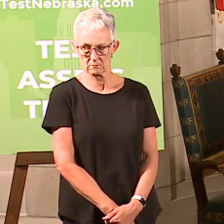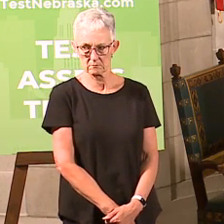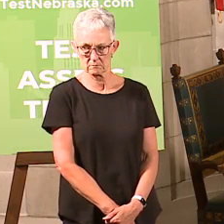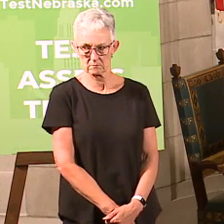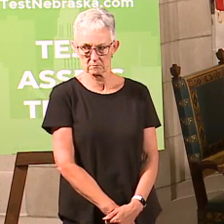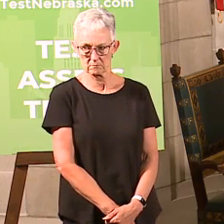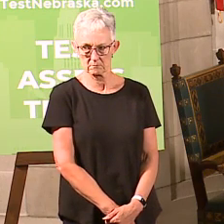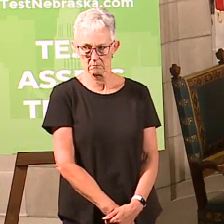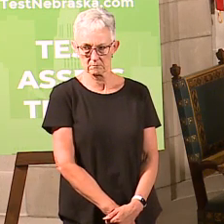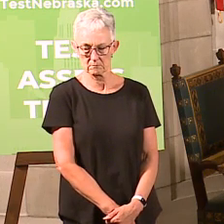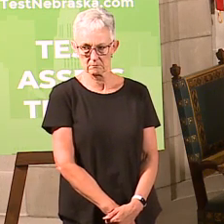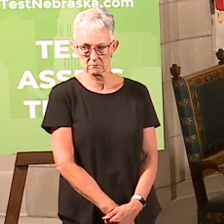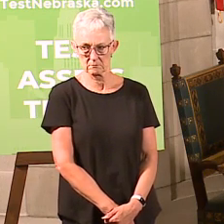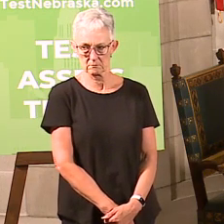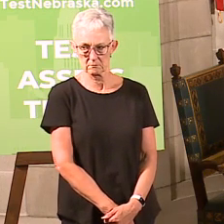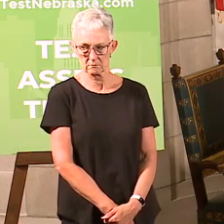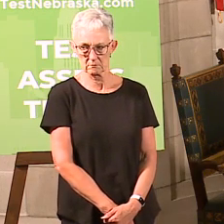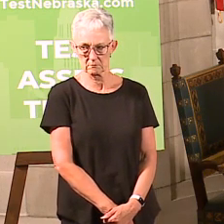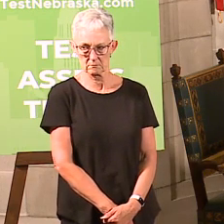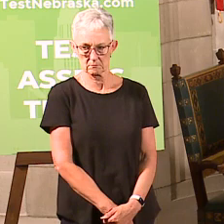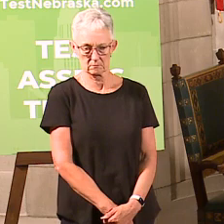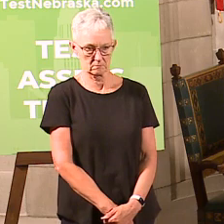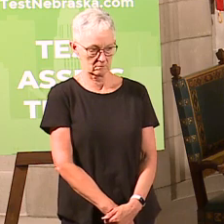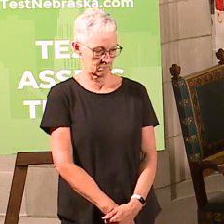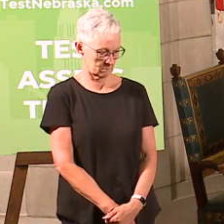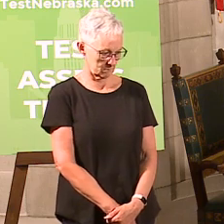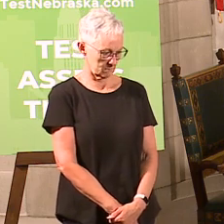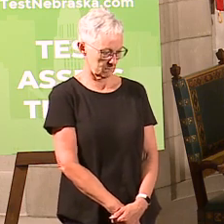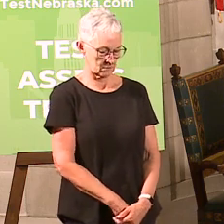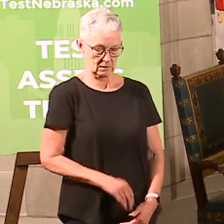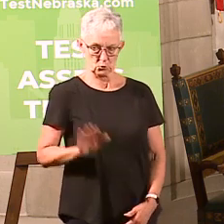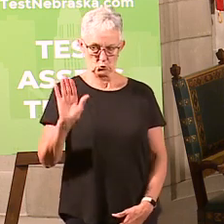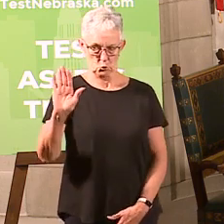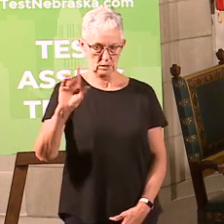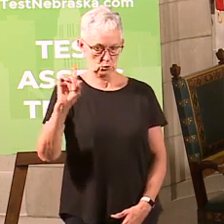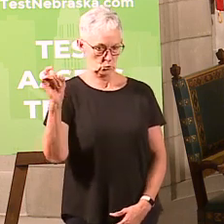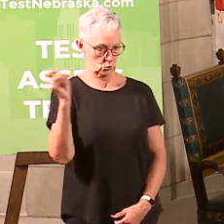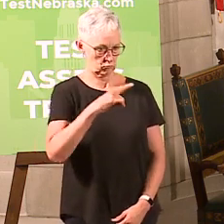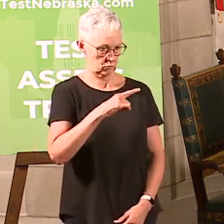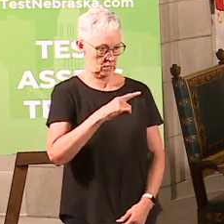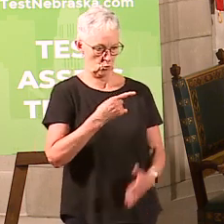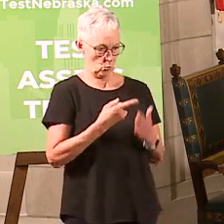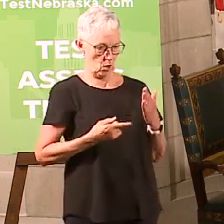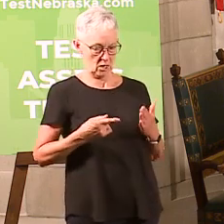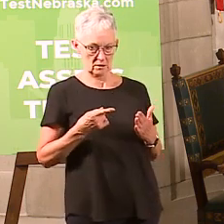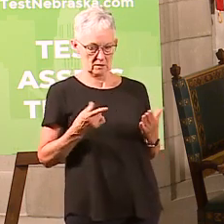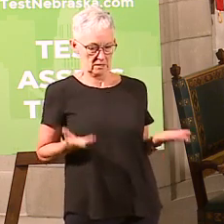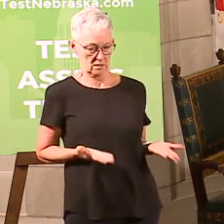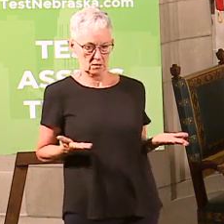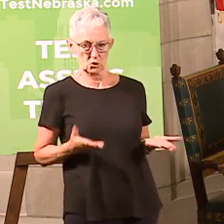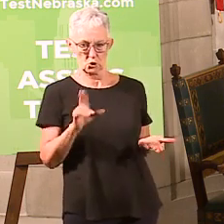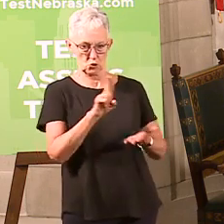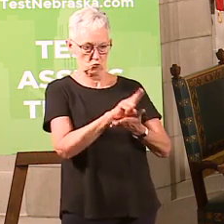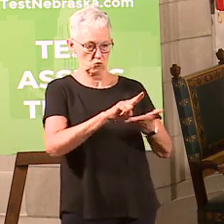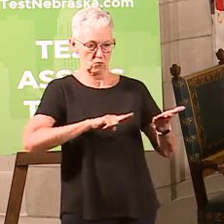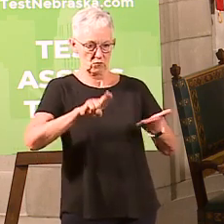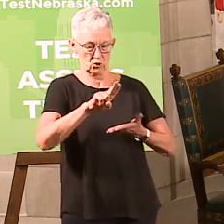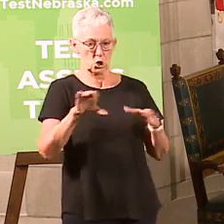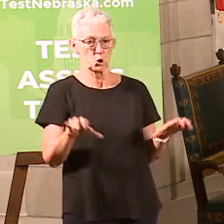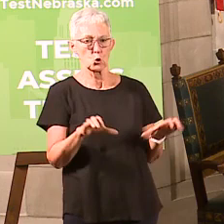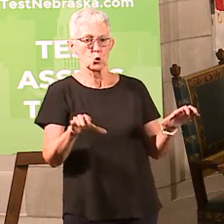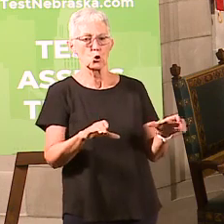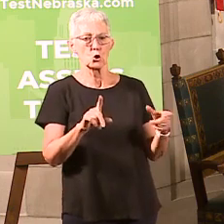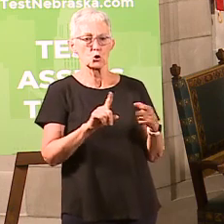tell those students and saying, you're going to be safe coming to our campus? So the question is, what are we doing to assure students and family, and I'll